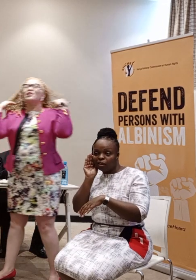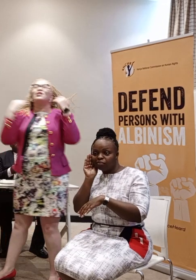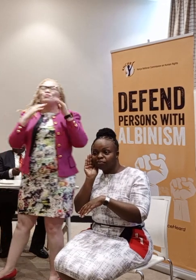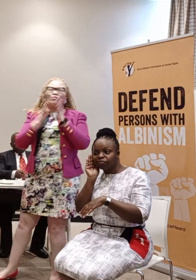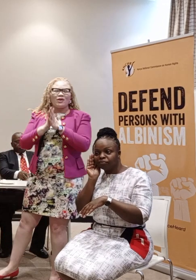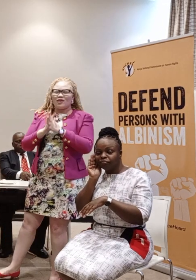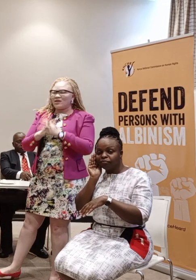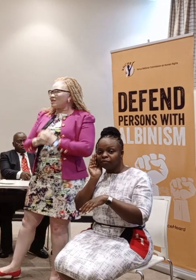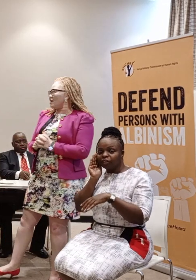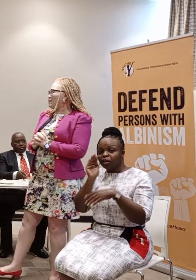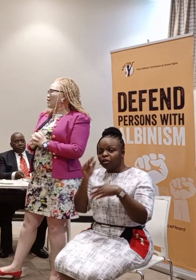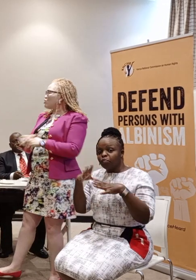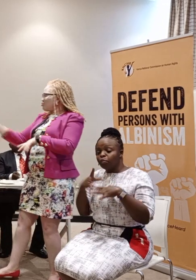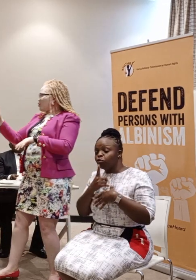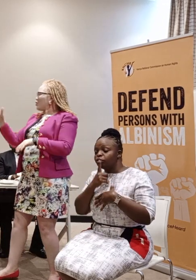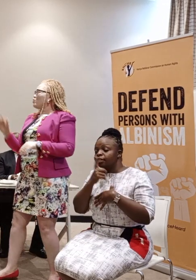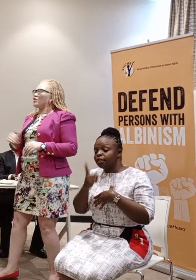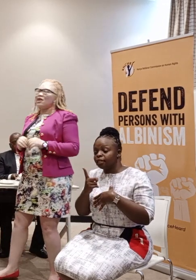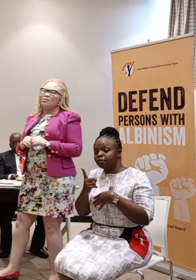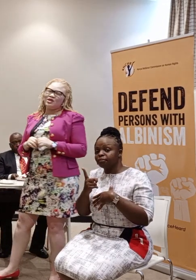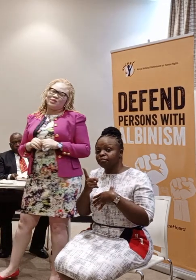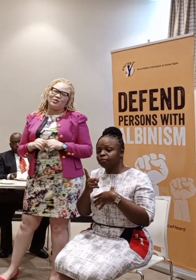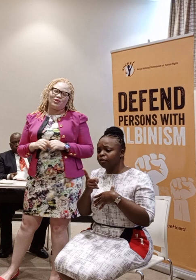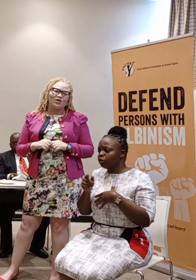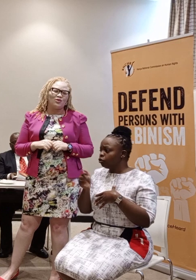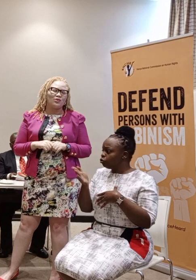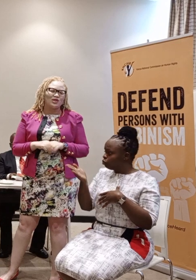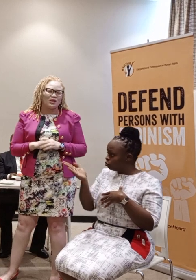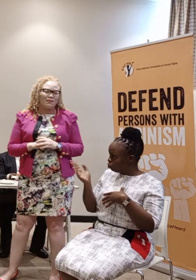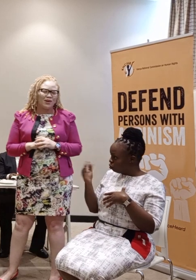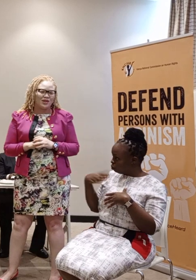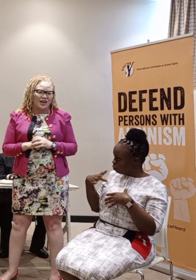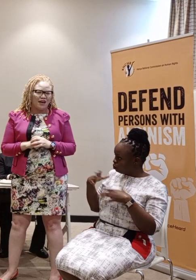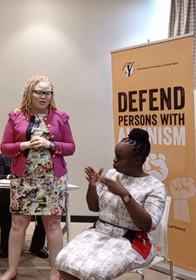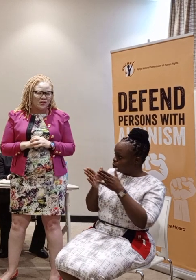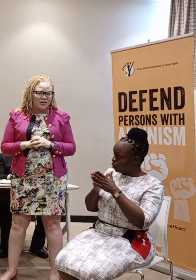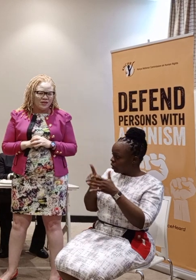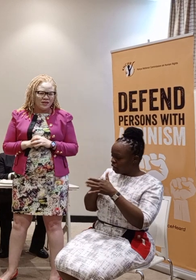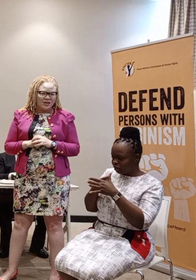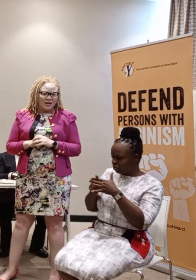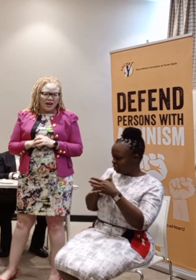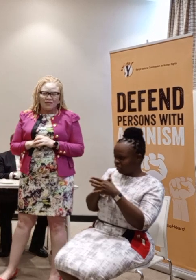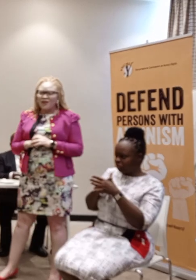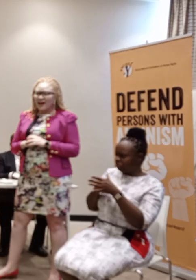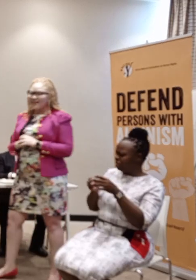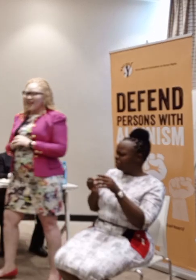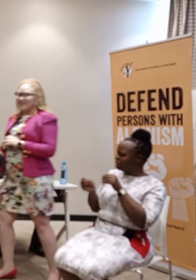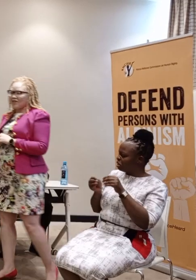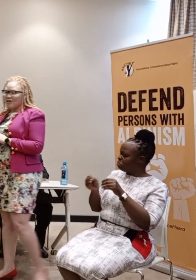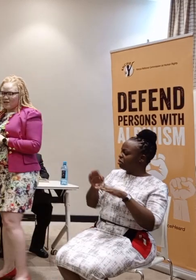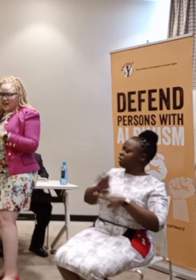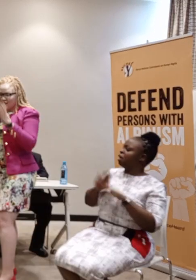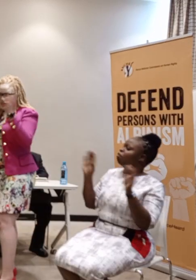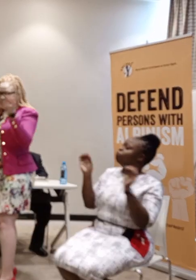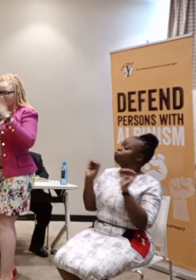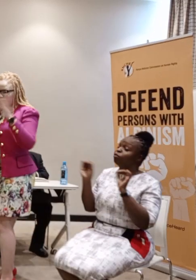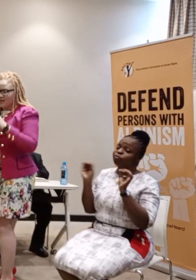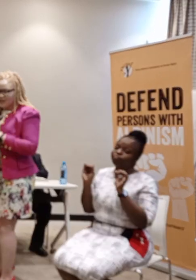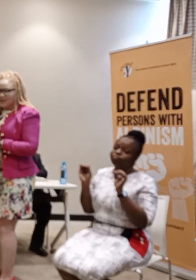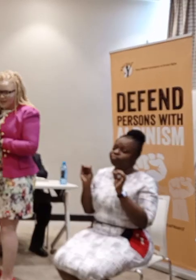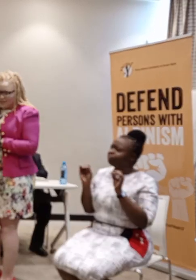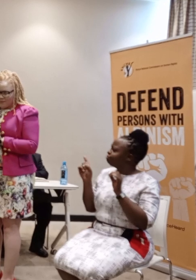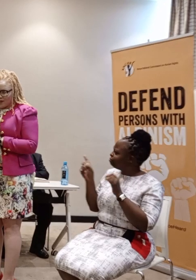like, people even say, but you people with albinism, you don't look disabled enough. Have you heard that?